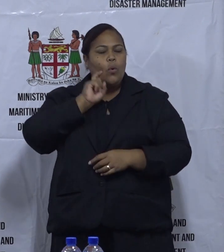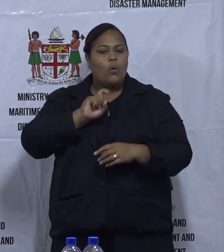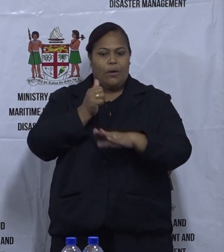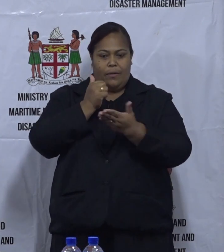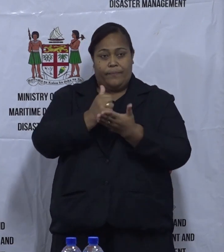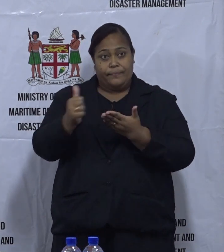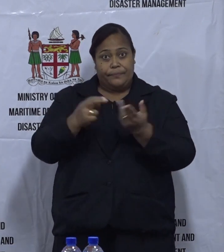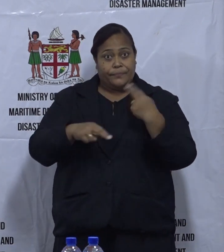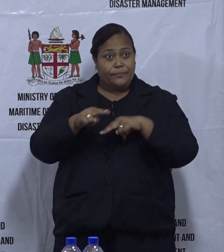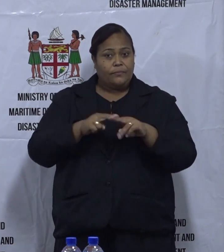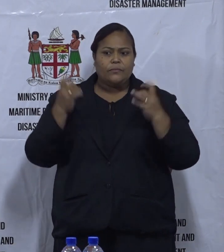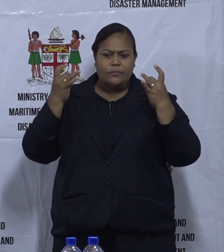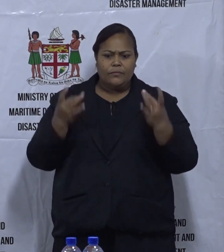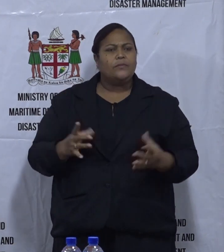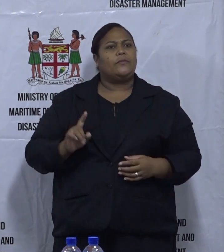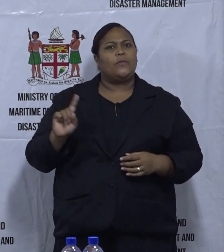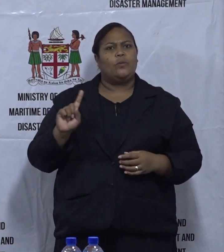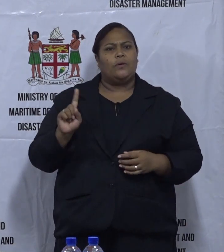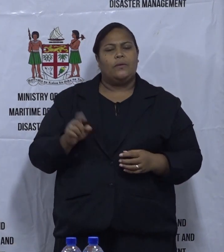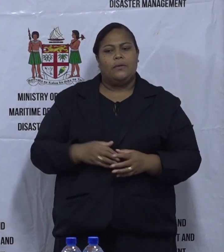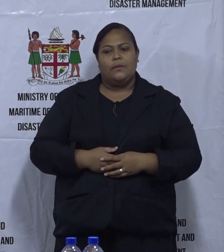the availability of their